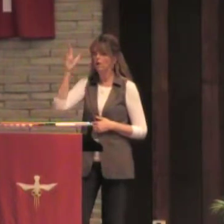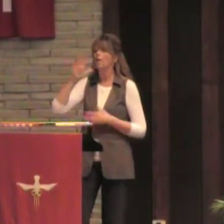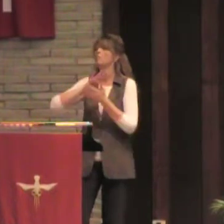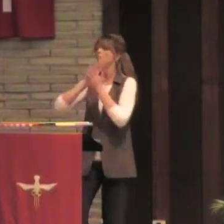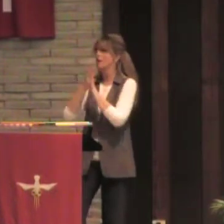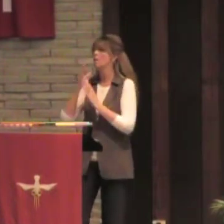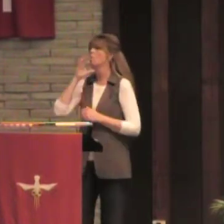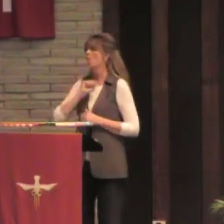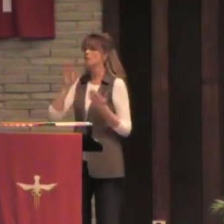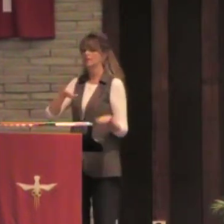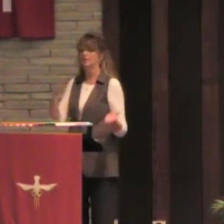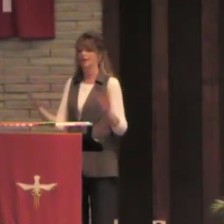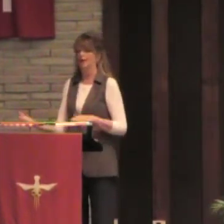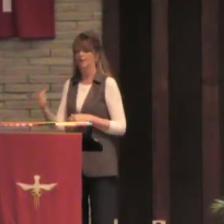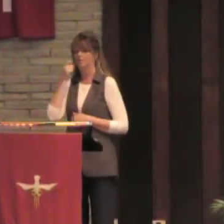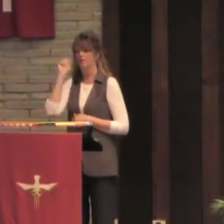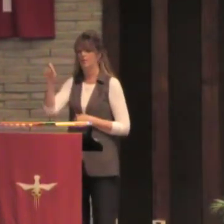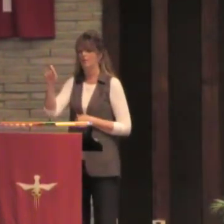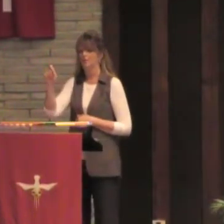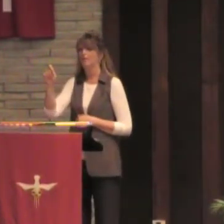deaf about that era.